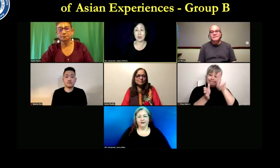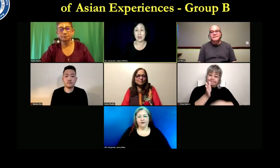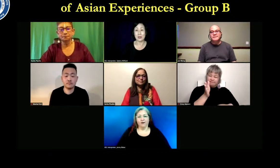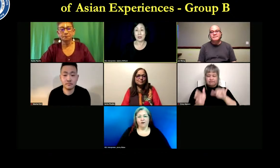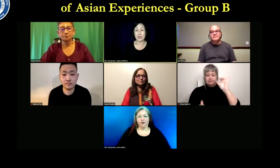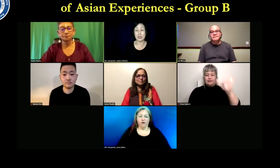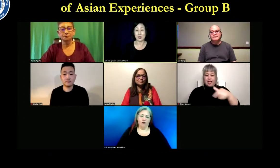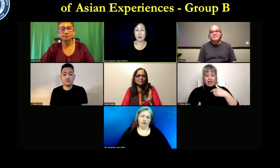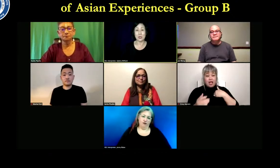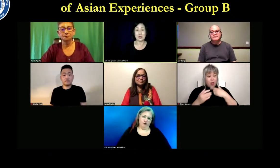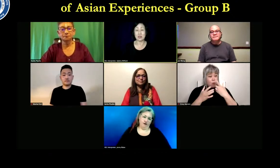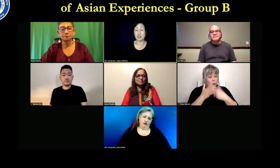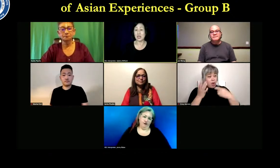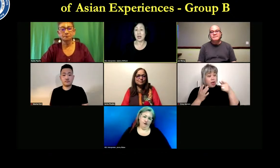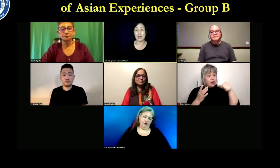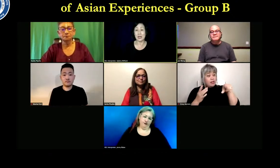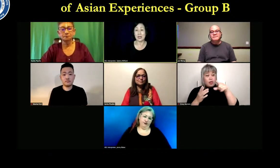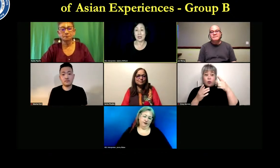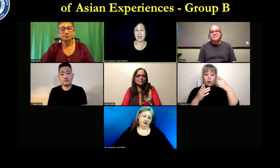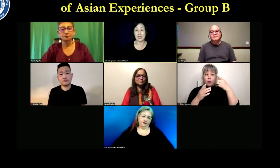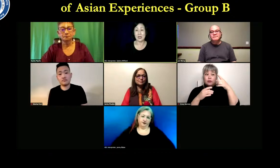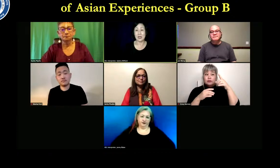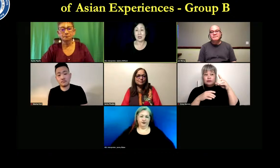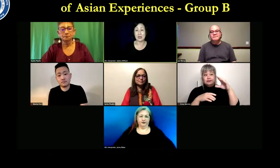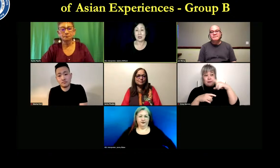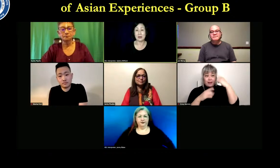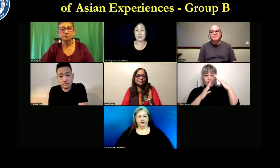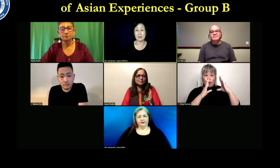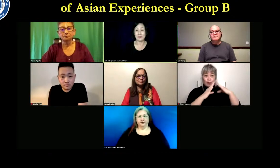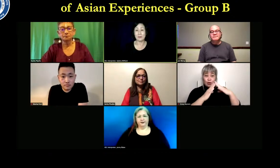forever, you know, until you die.